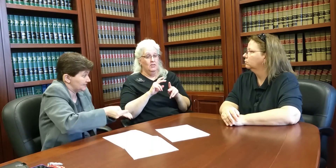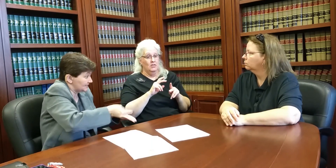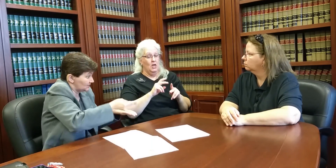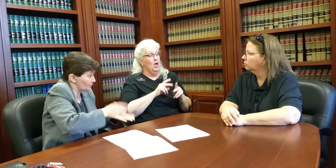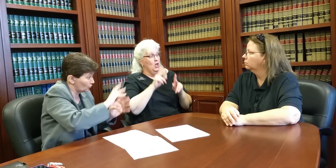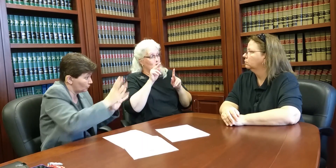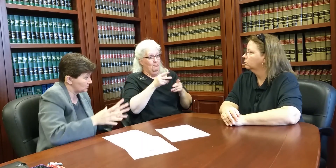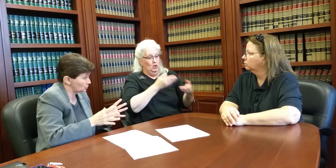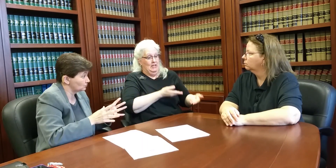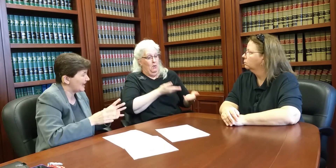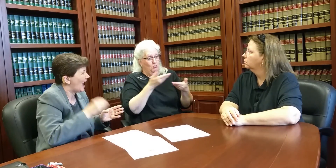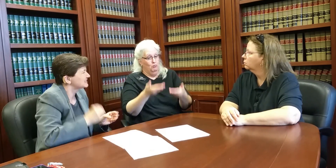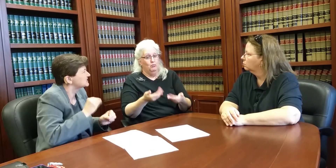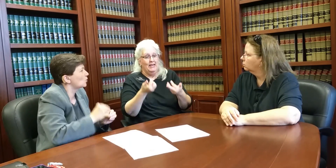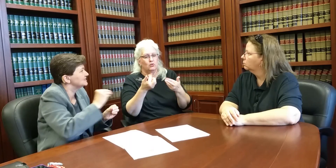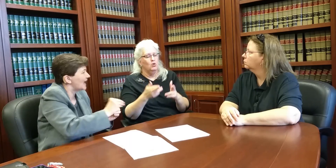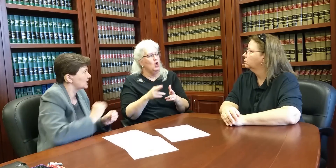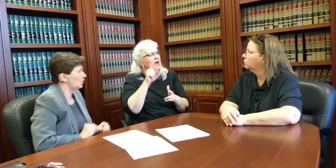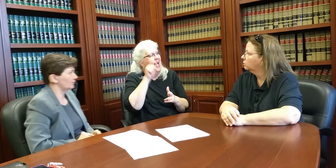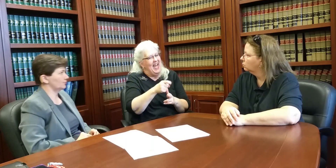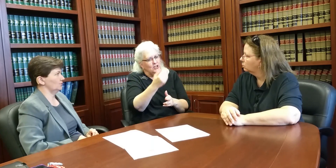it into the room and is using it has to know exactly what they're doing.